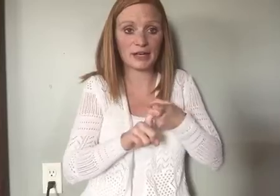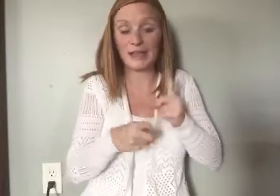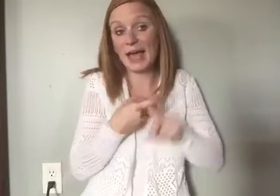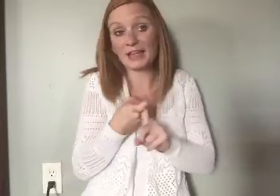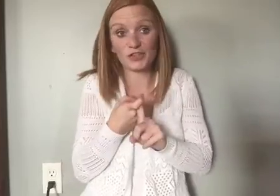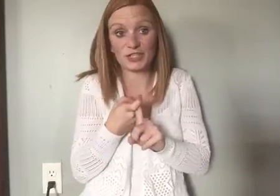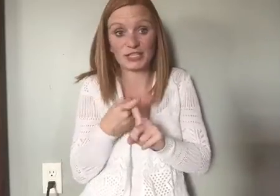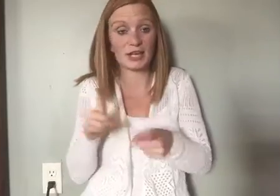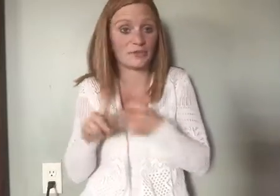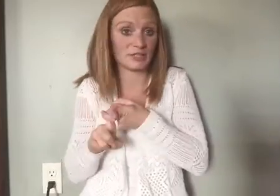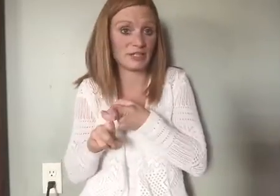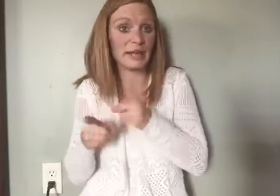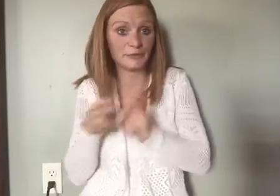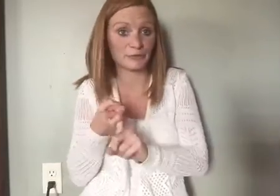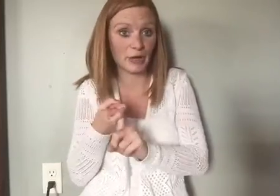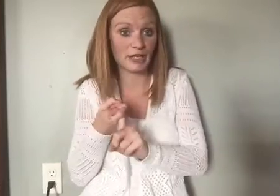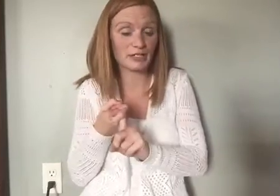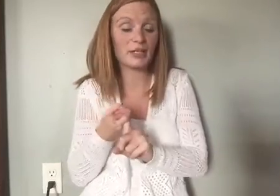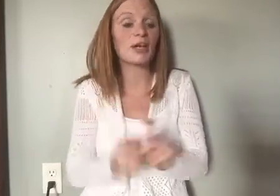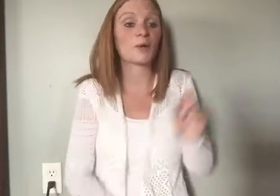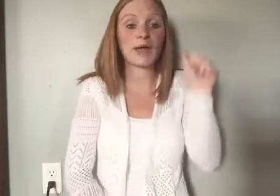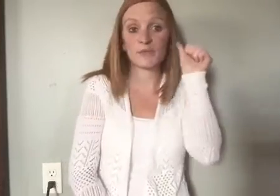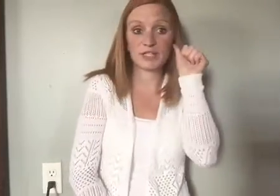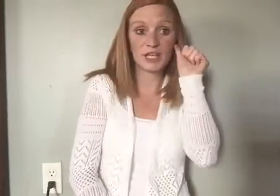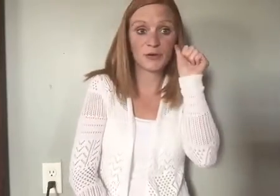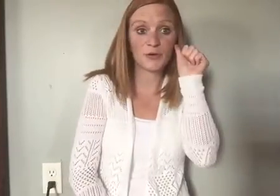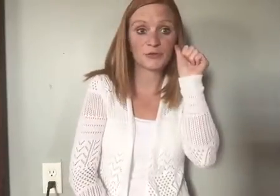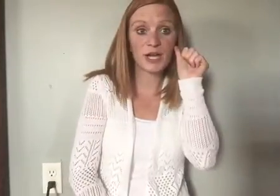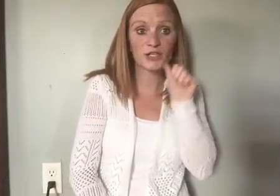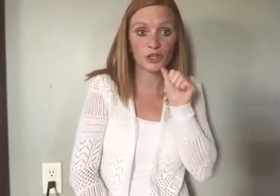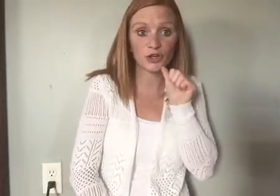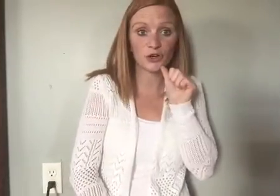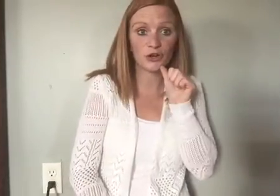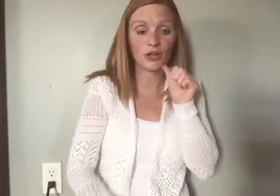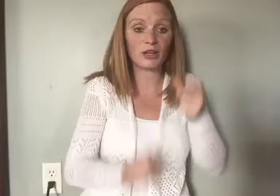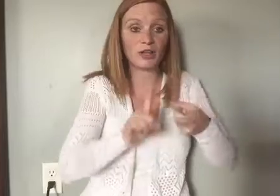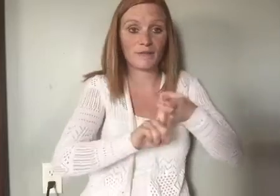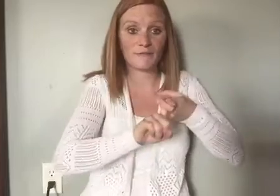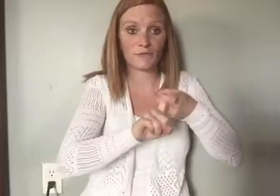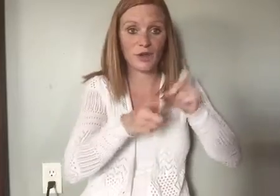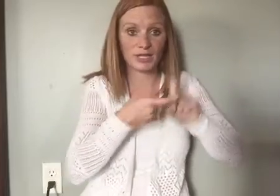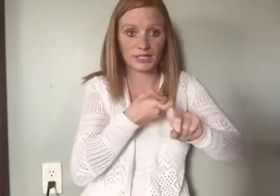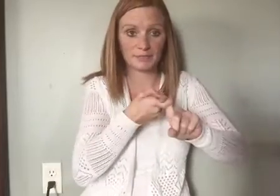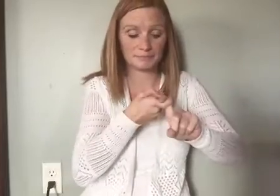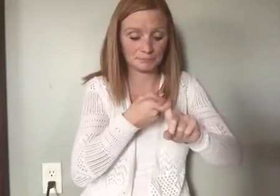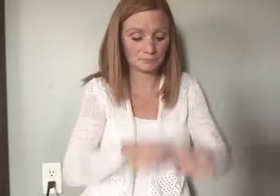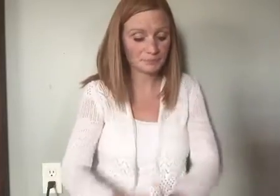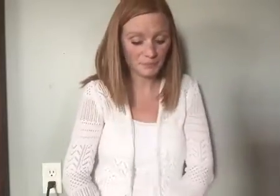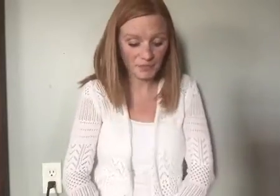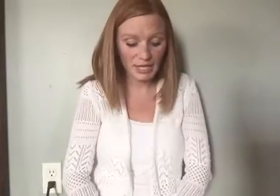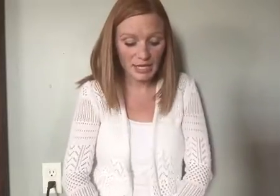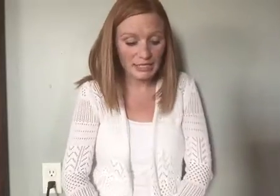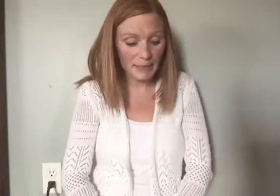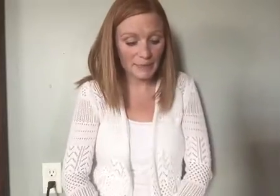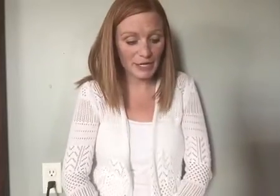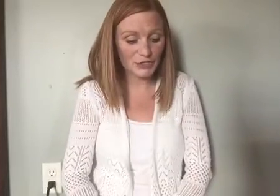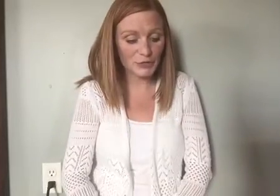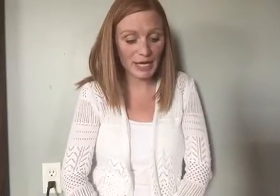And that just itself is the sign for friend. Okay, if you want to say girlfriend, girl, friend. Top of page